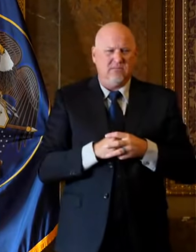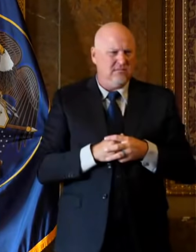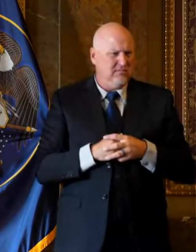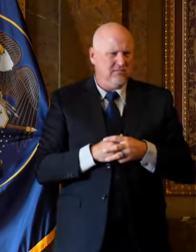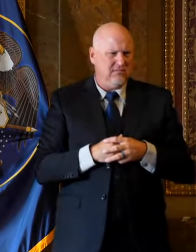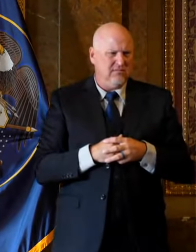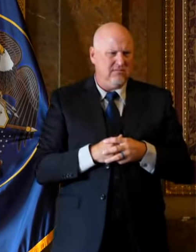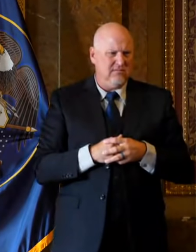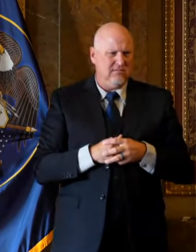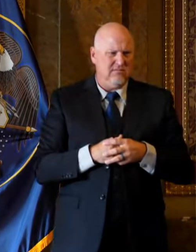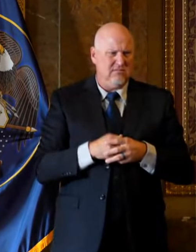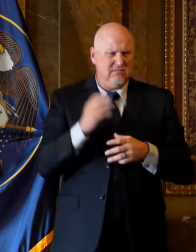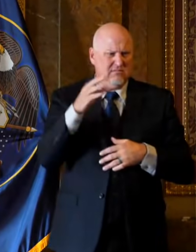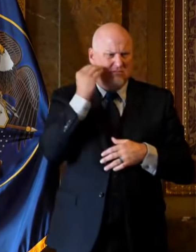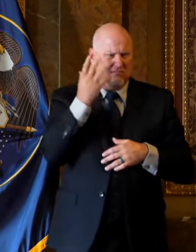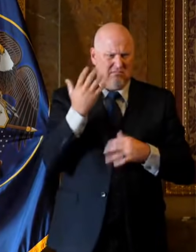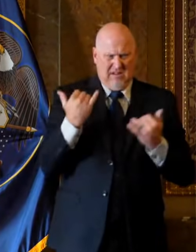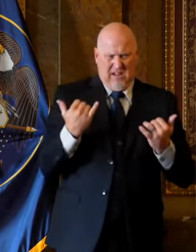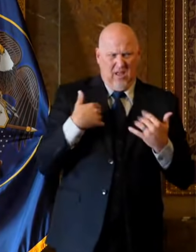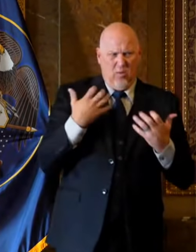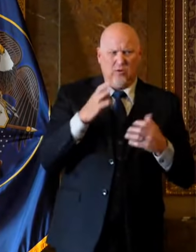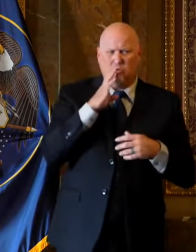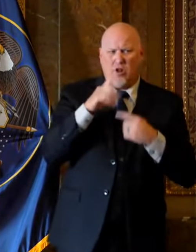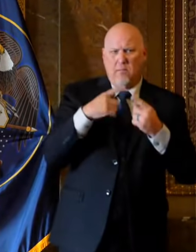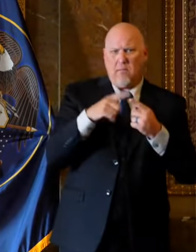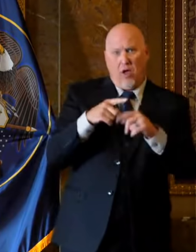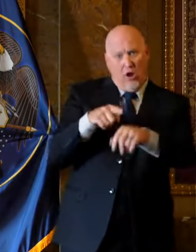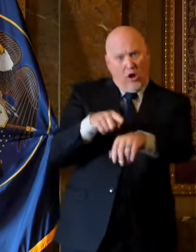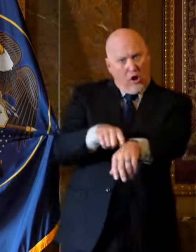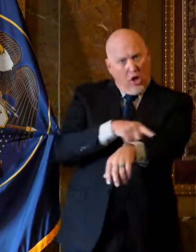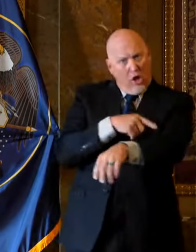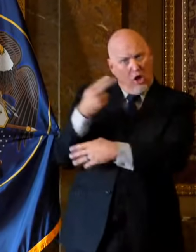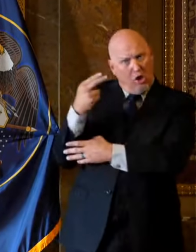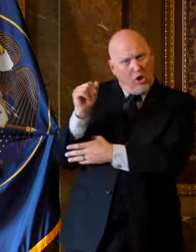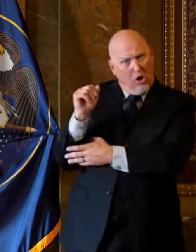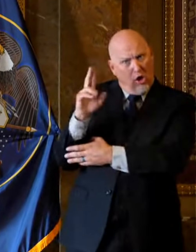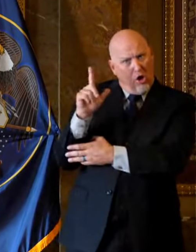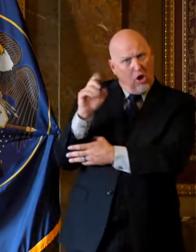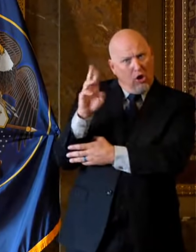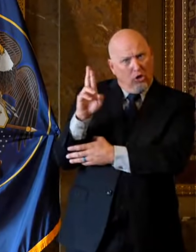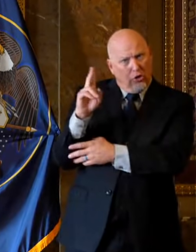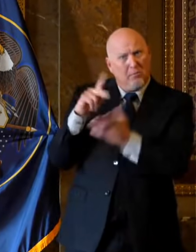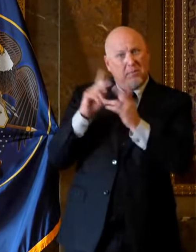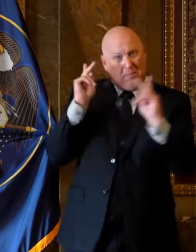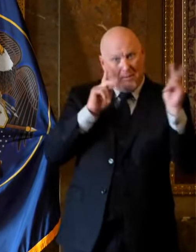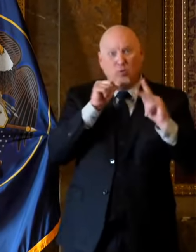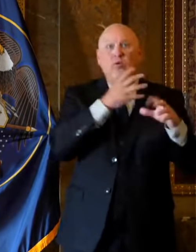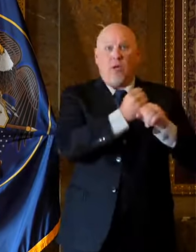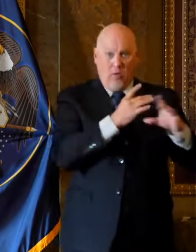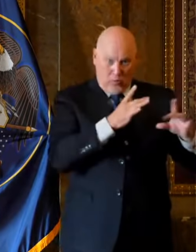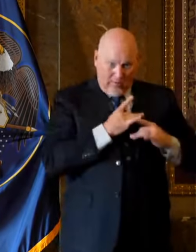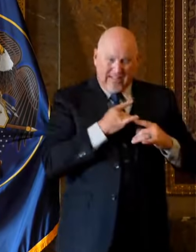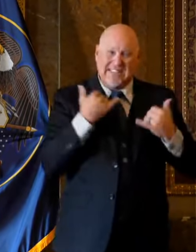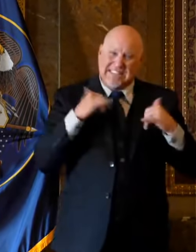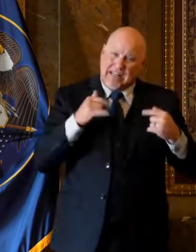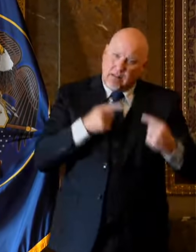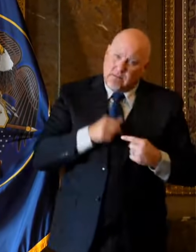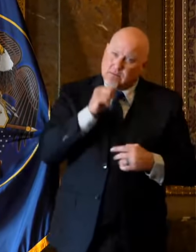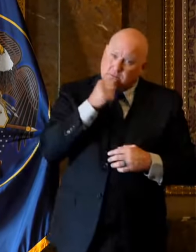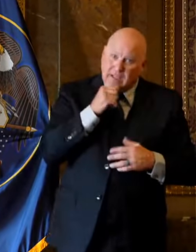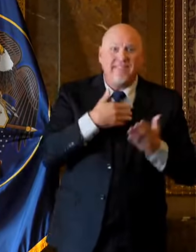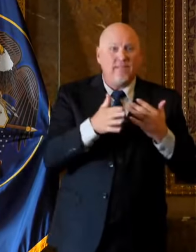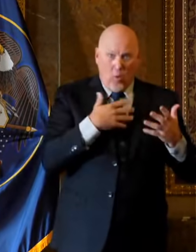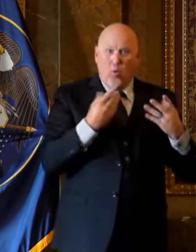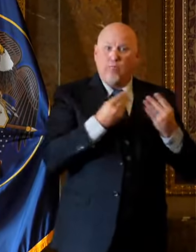through the pandemic. And physical trauma aside, the